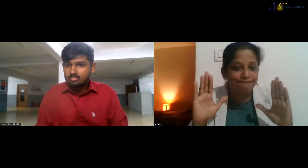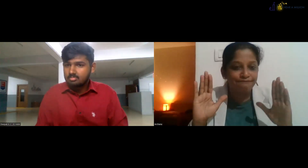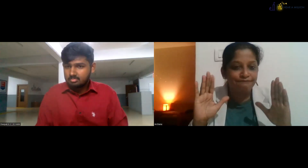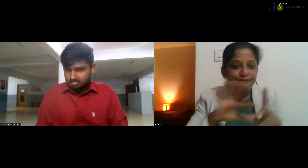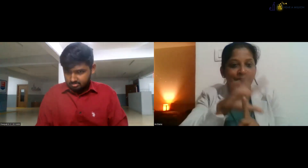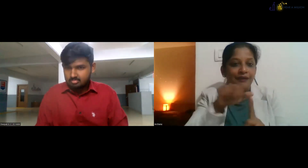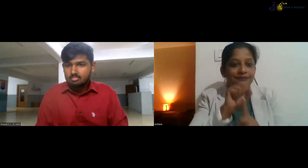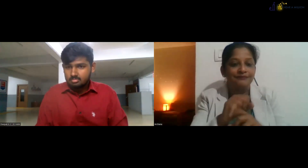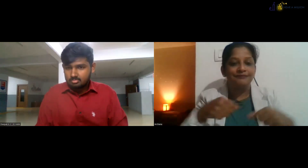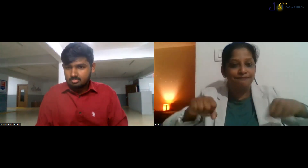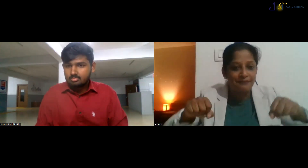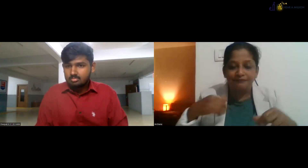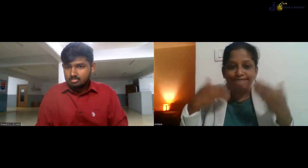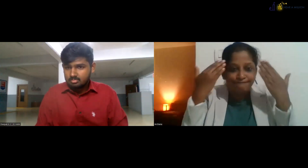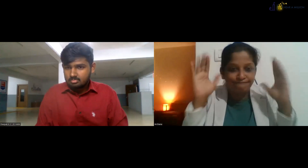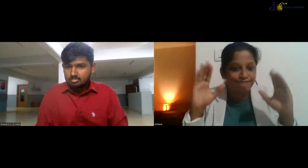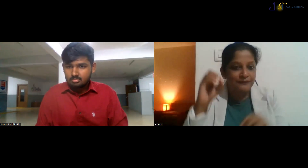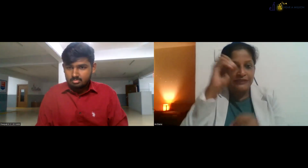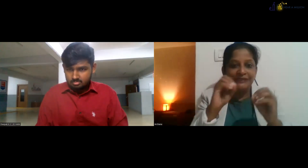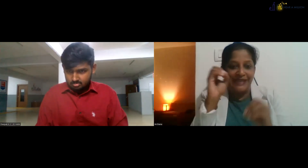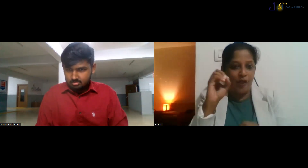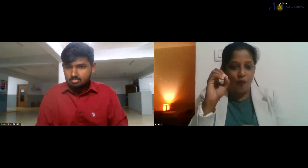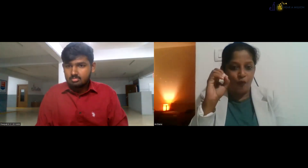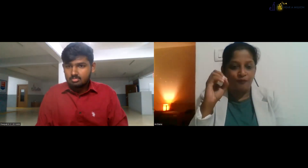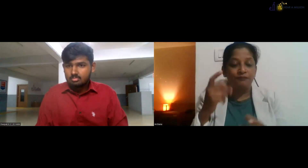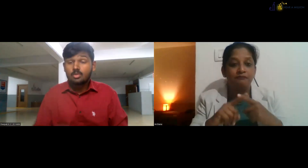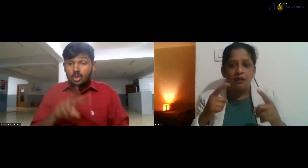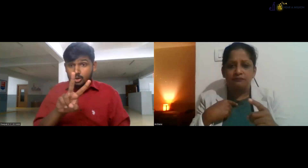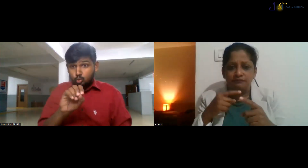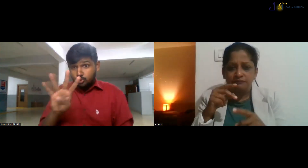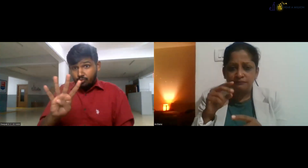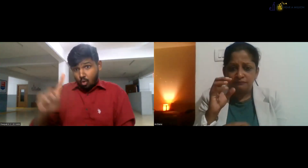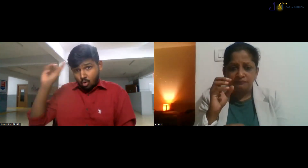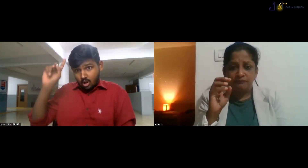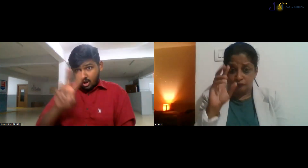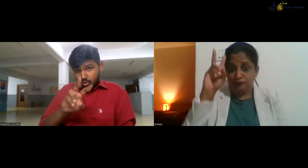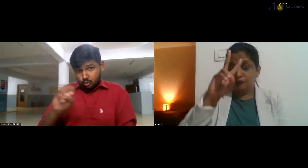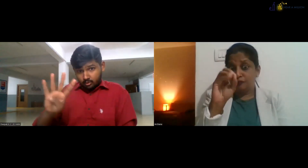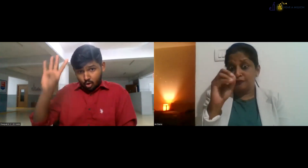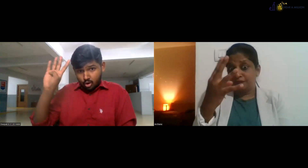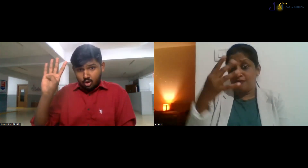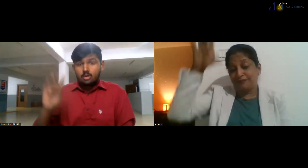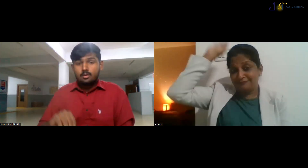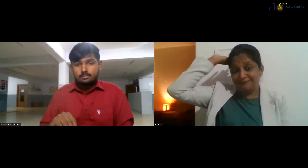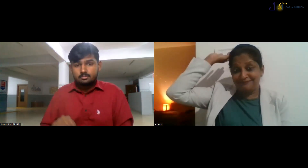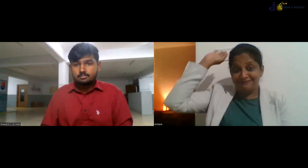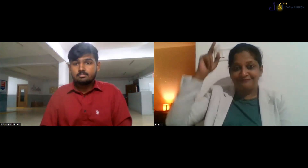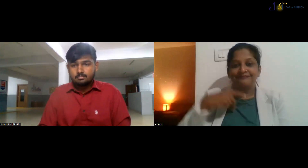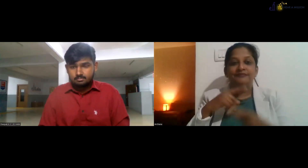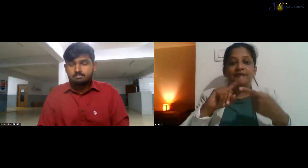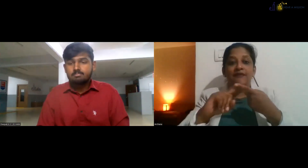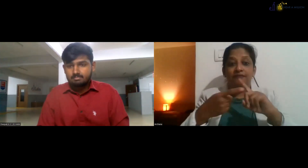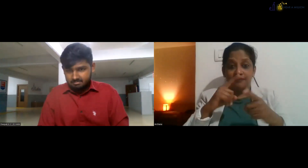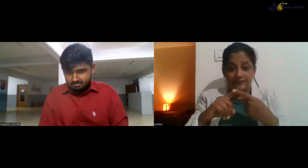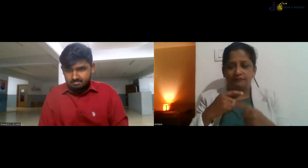ahead with it, but I was not aware how to ride the bike at that time. I was zero. So in 2004, you are talking